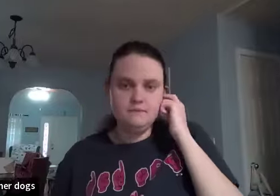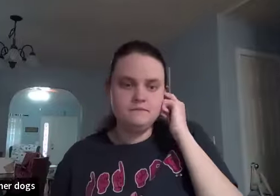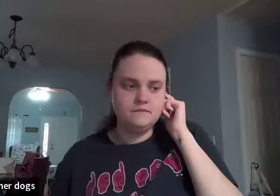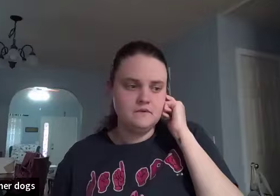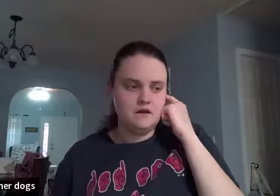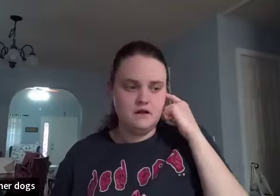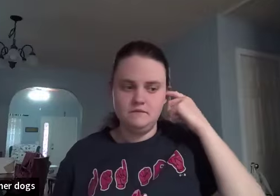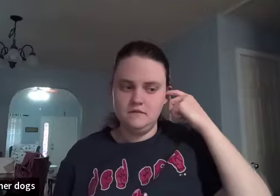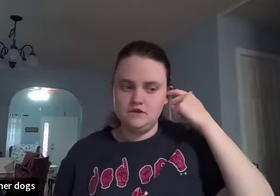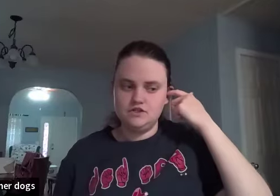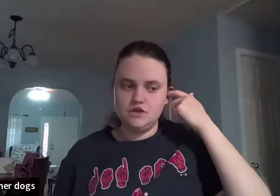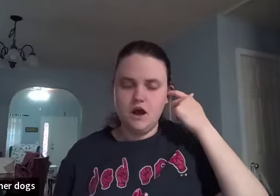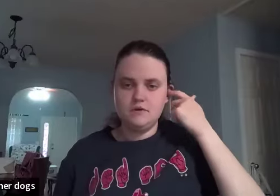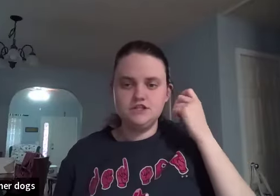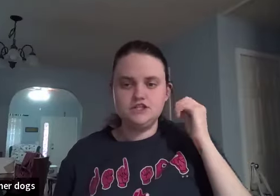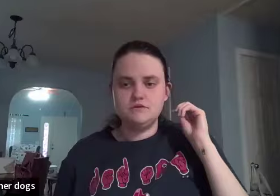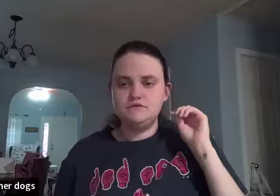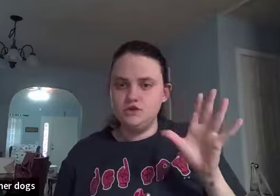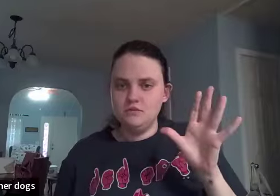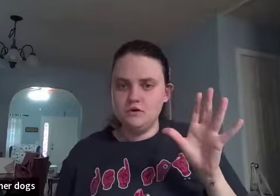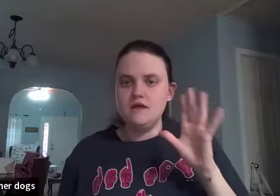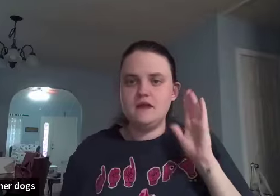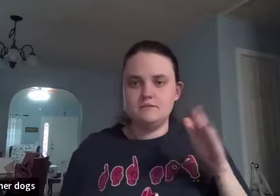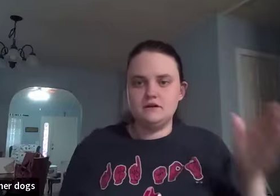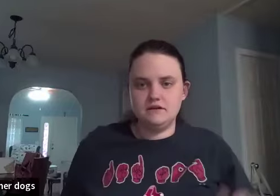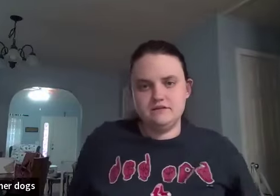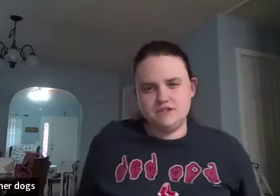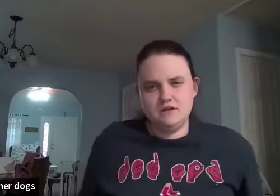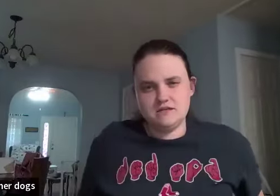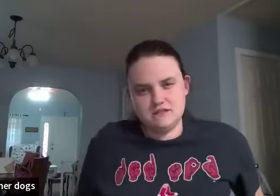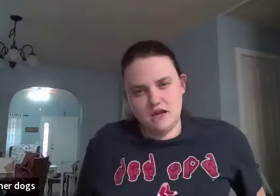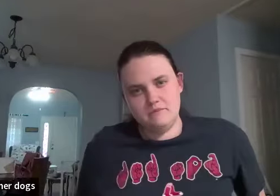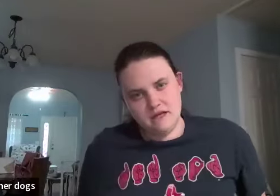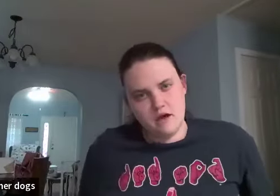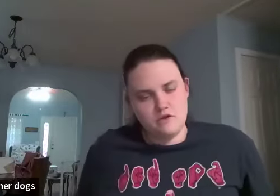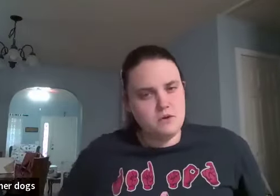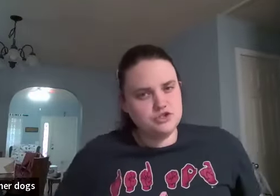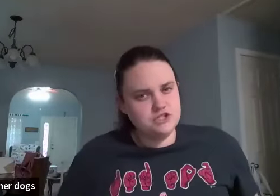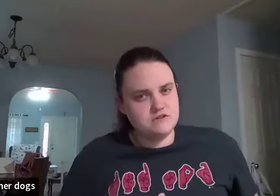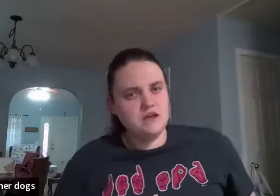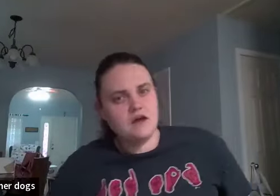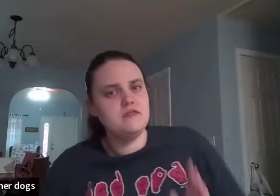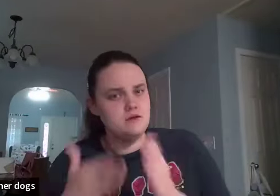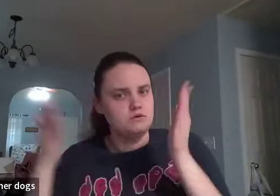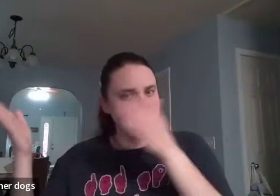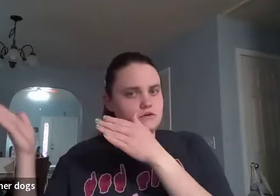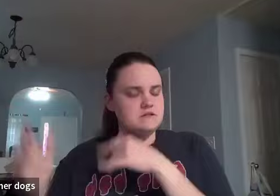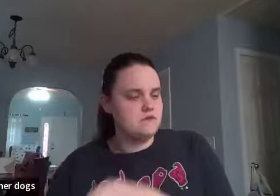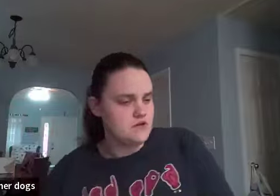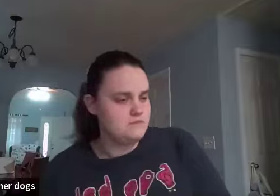Okay. All right. So I'm going to just do a few more and then I'm going to give it to you guys to kind of pick other emotions you're thinking of. And then we'll go to some other